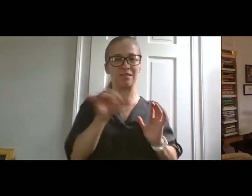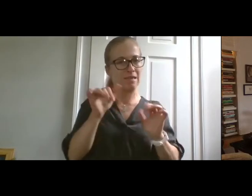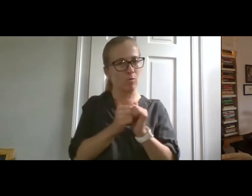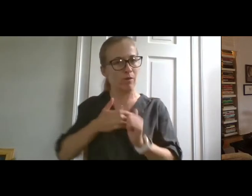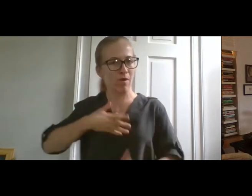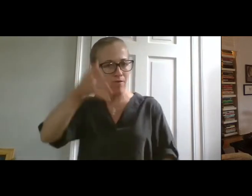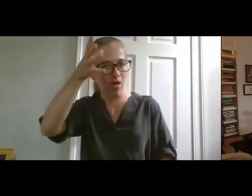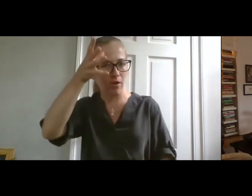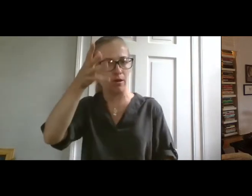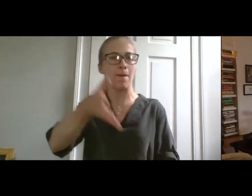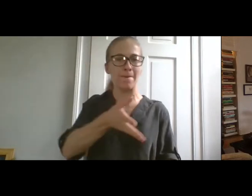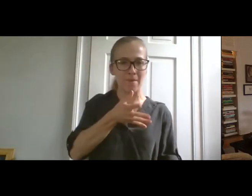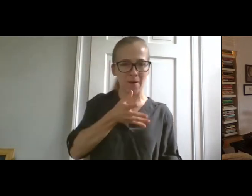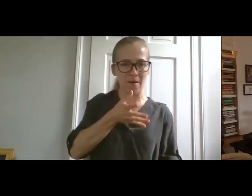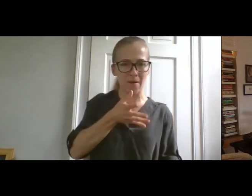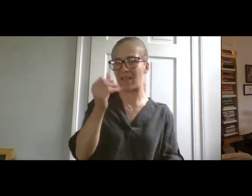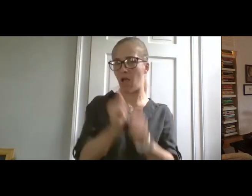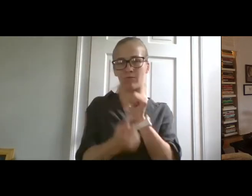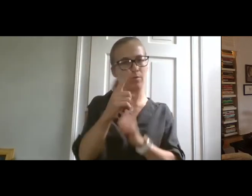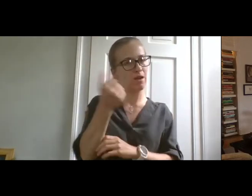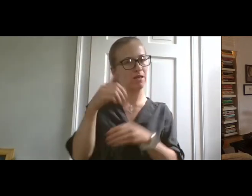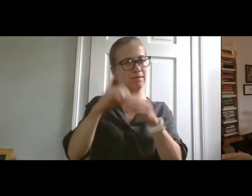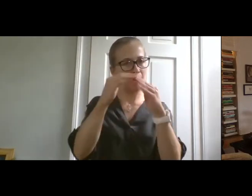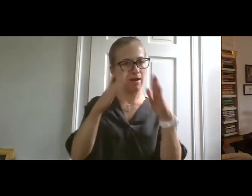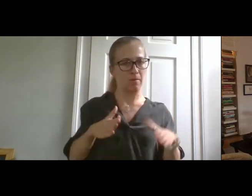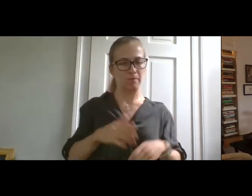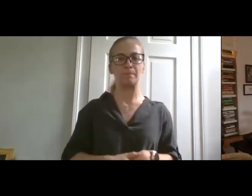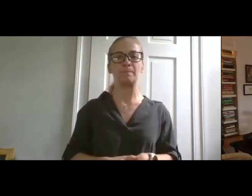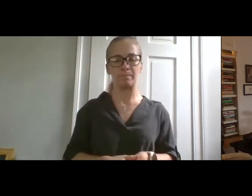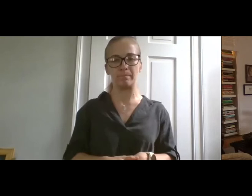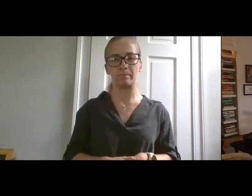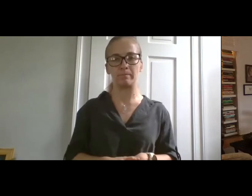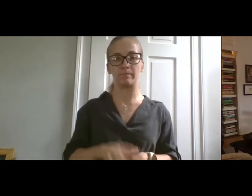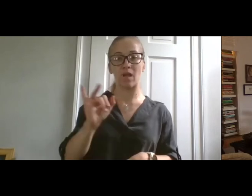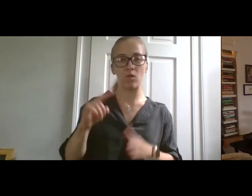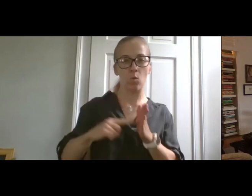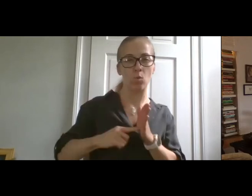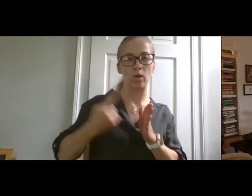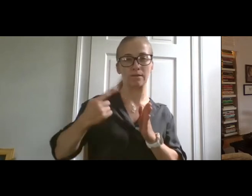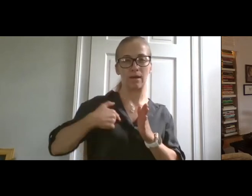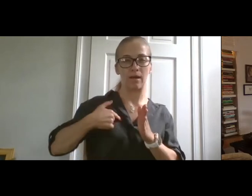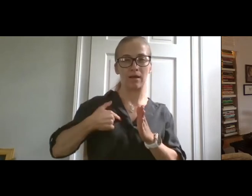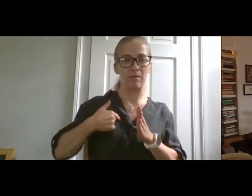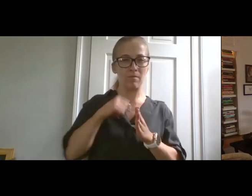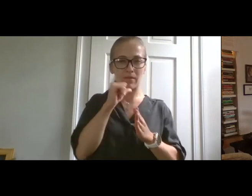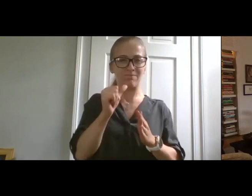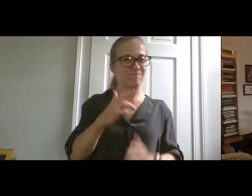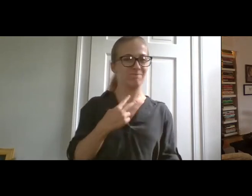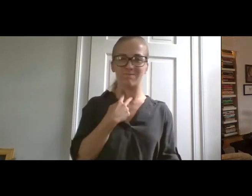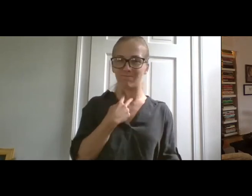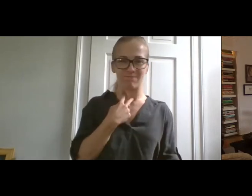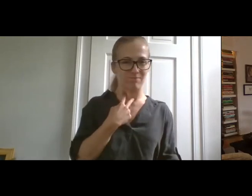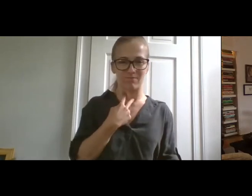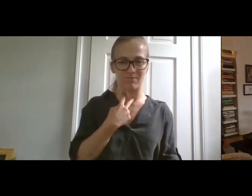my mother, and everyone else in this house. It is the one time I don't feel caged, like the